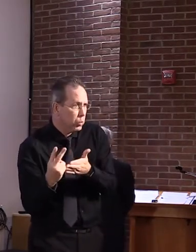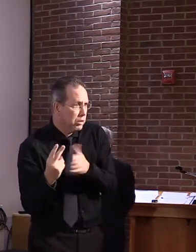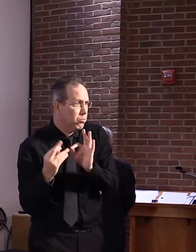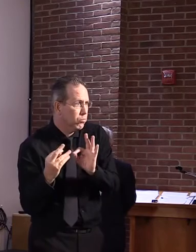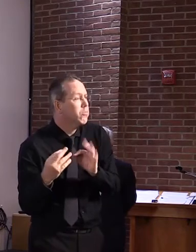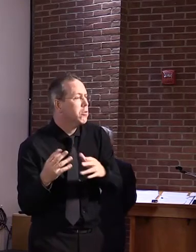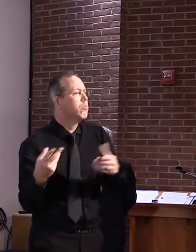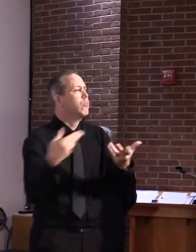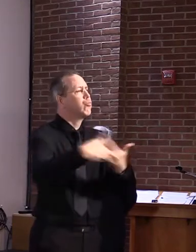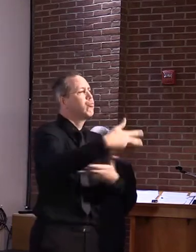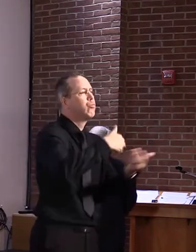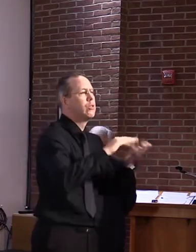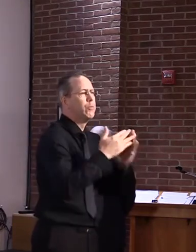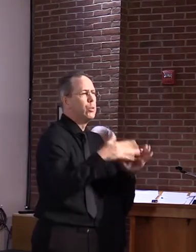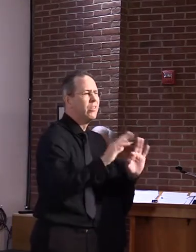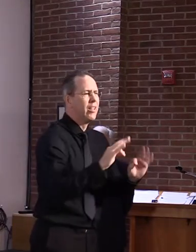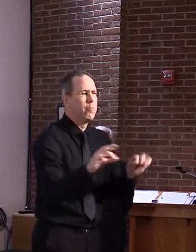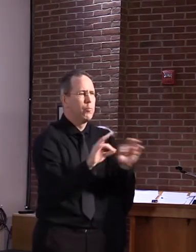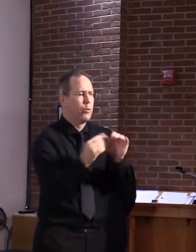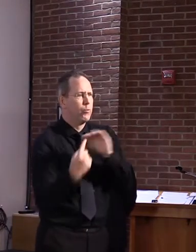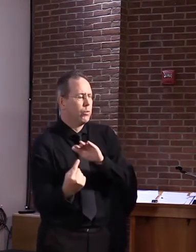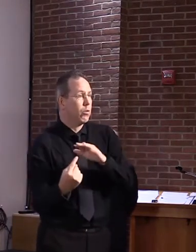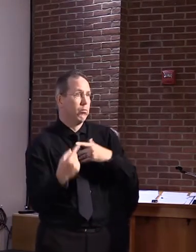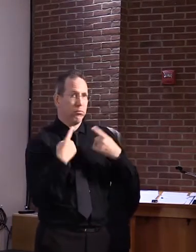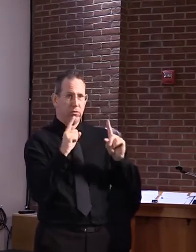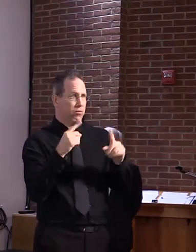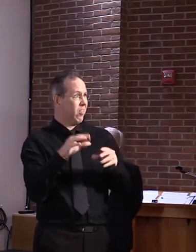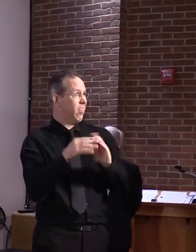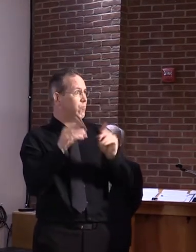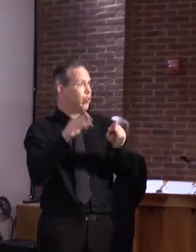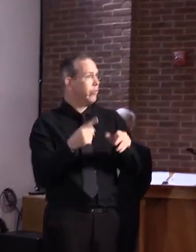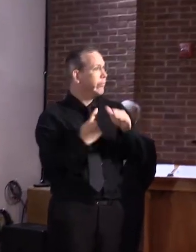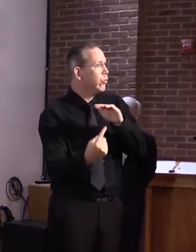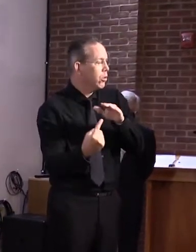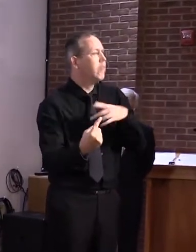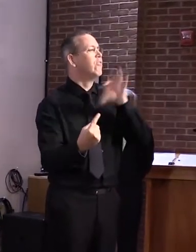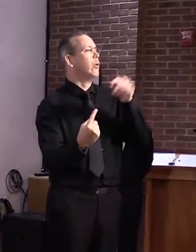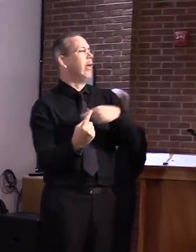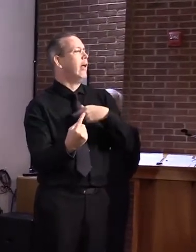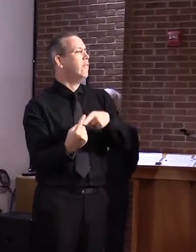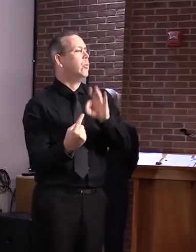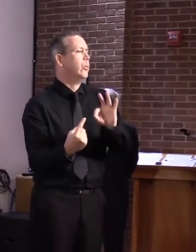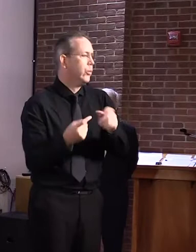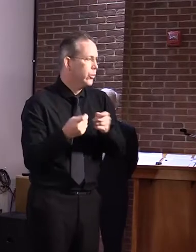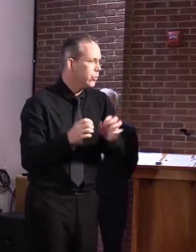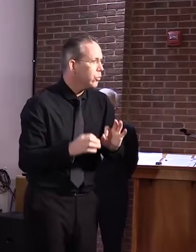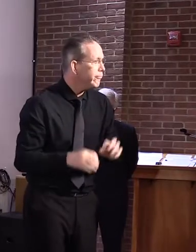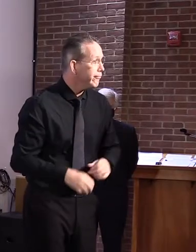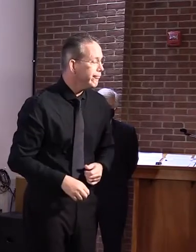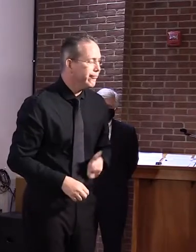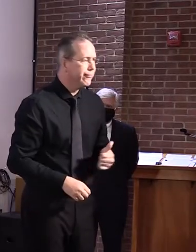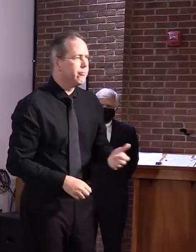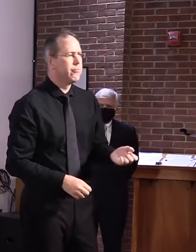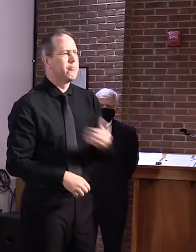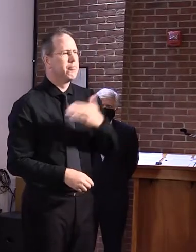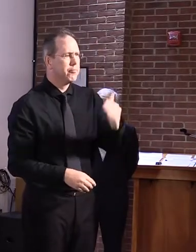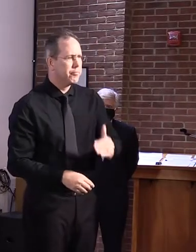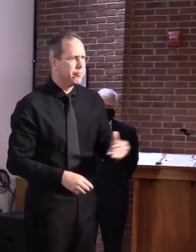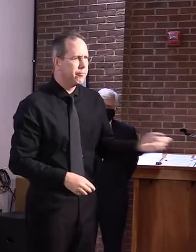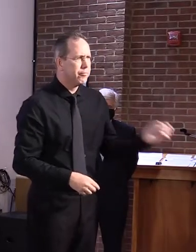if I could follow up with you, you said you've shown you have no hesitation to take whatever steps are